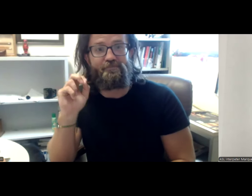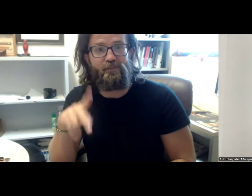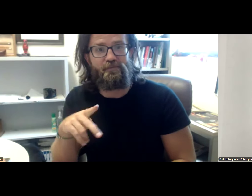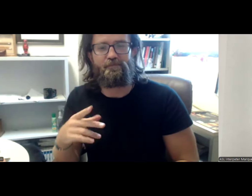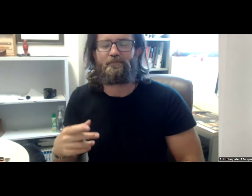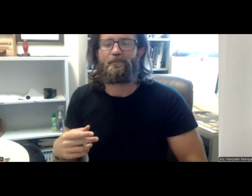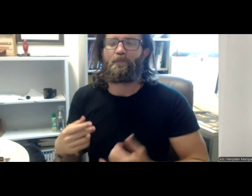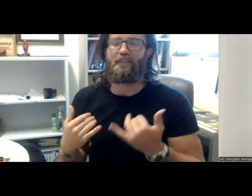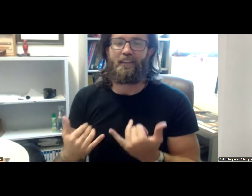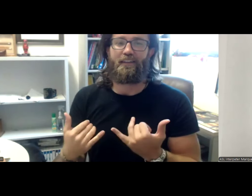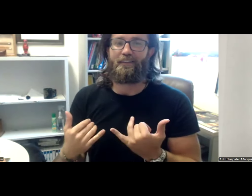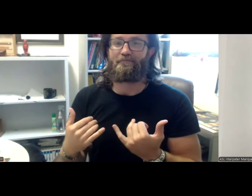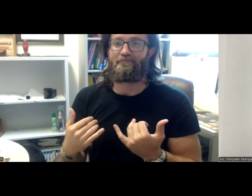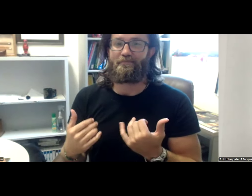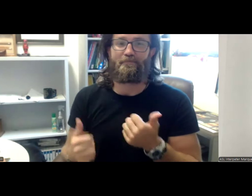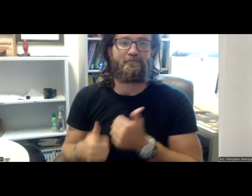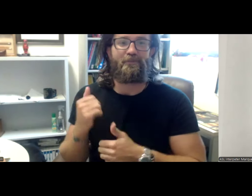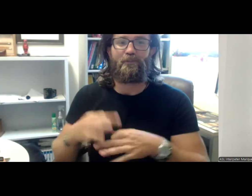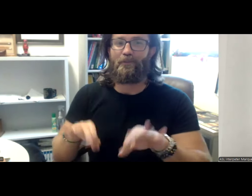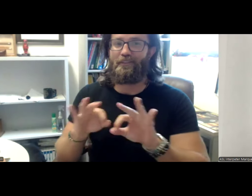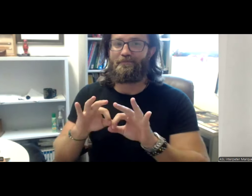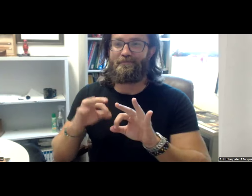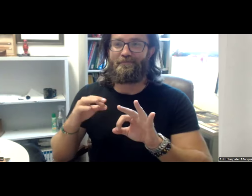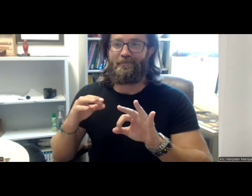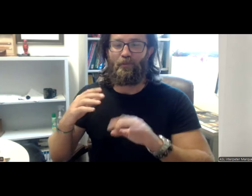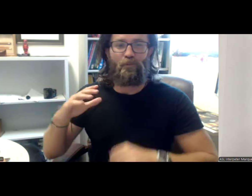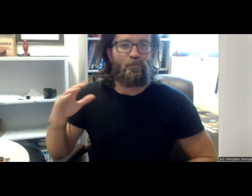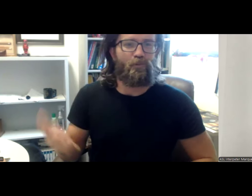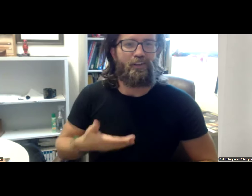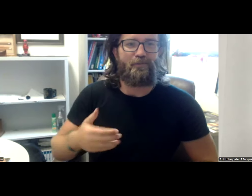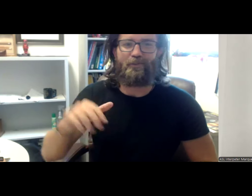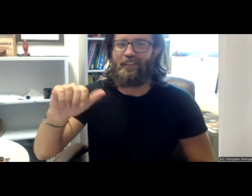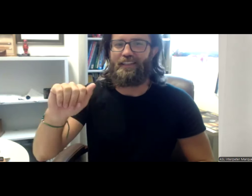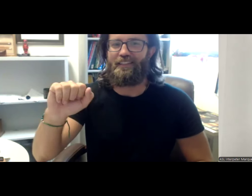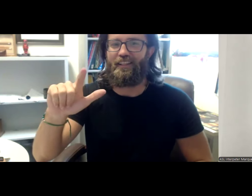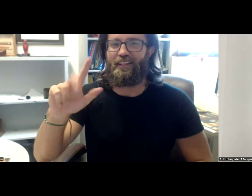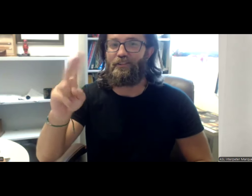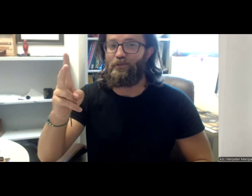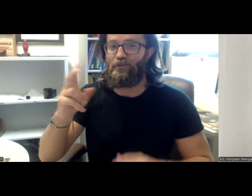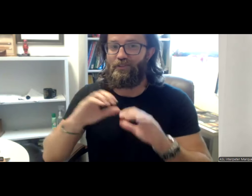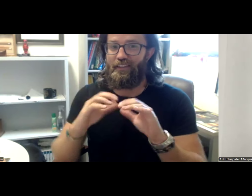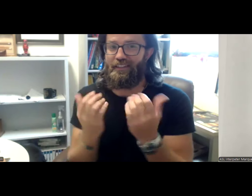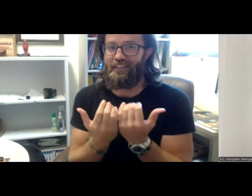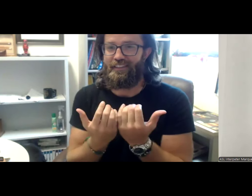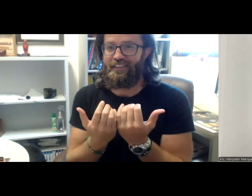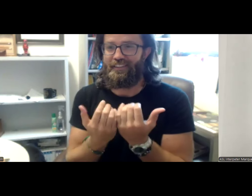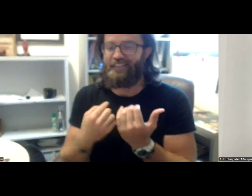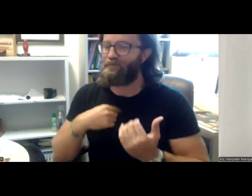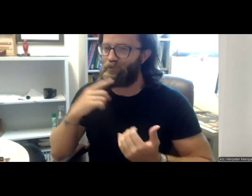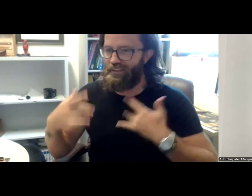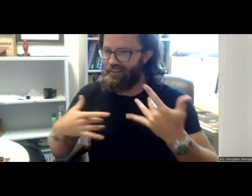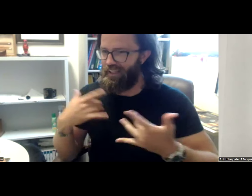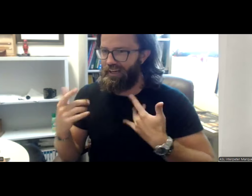sure that you are paying attention and listening to the interpreter. And most importantly, welcome to ASL